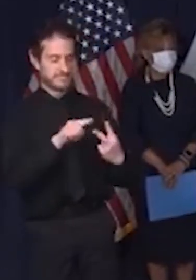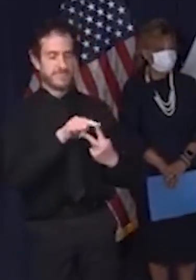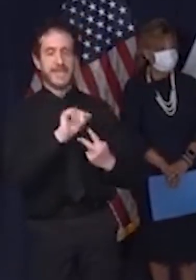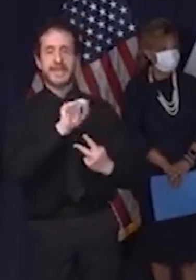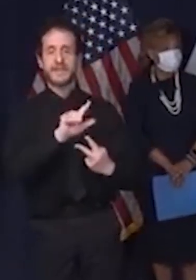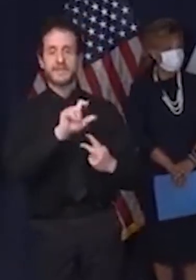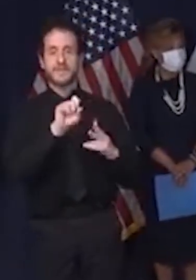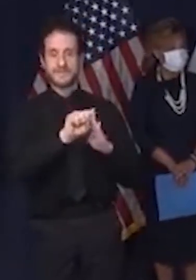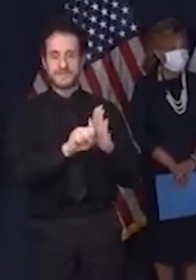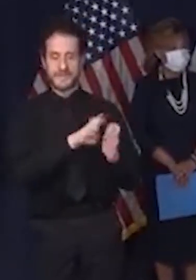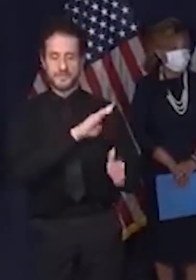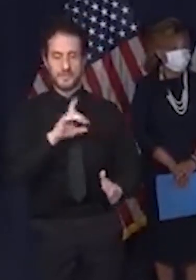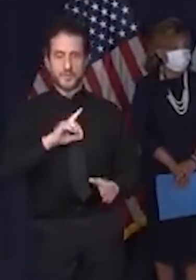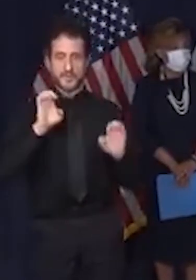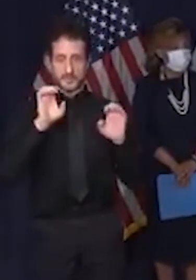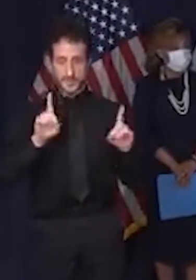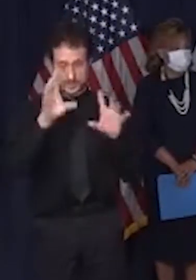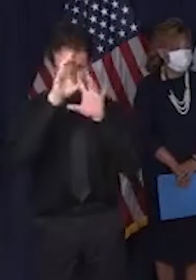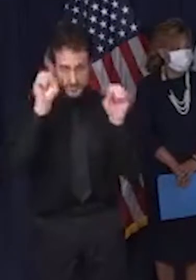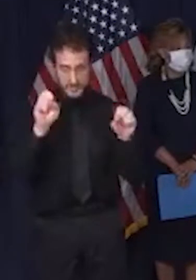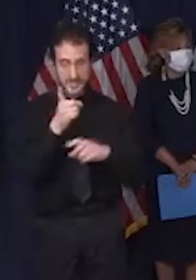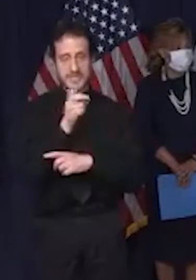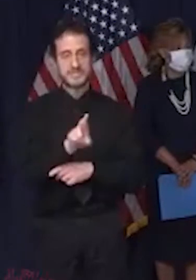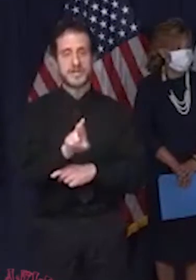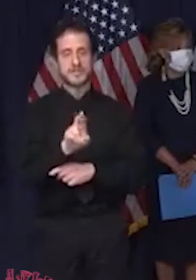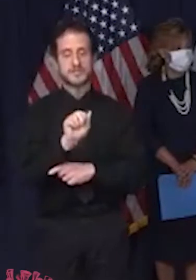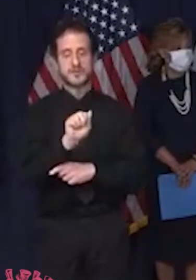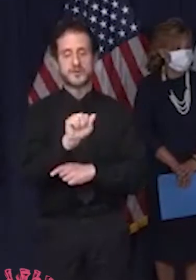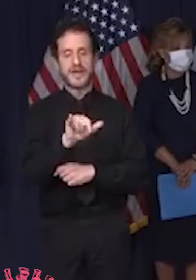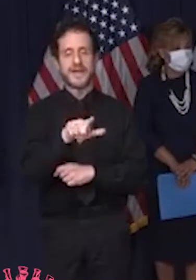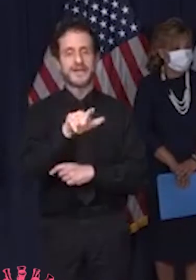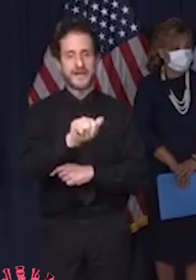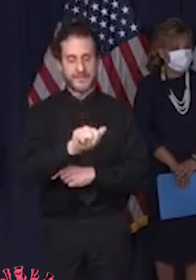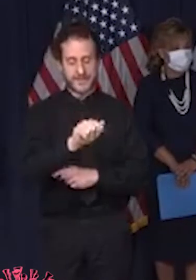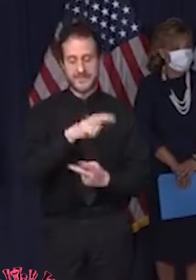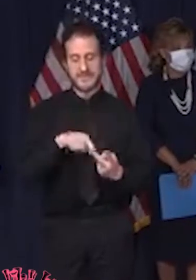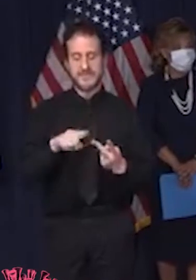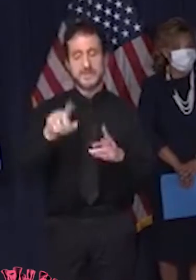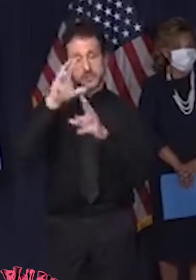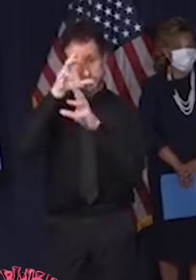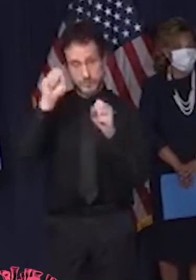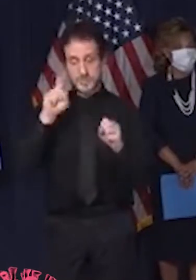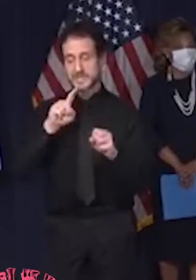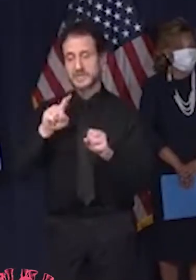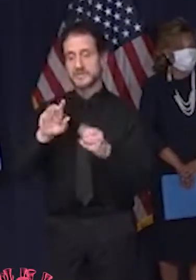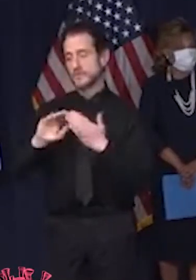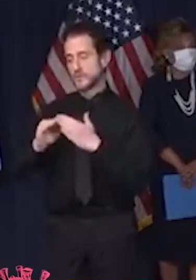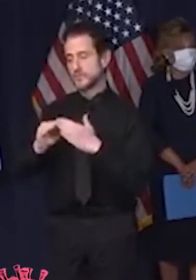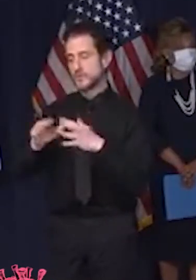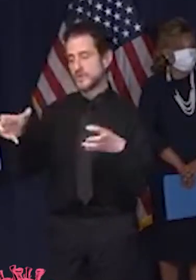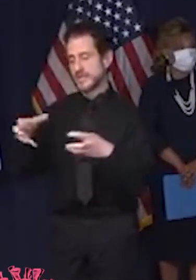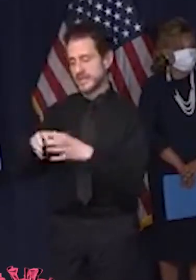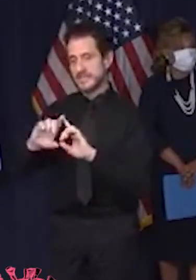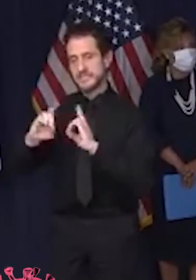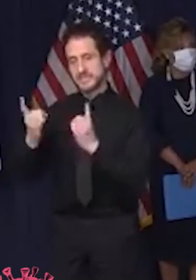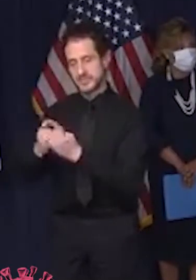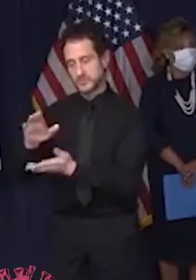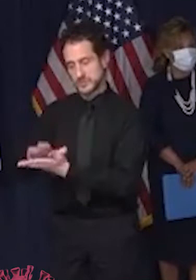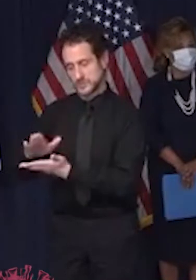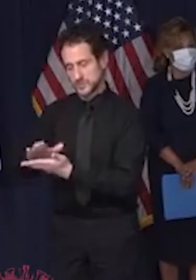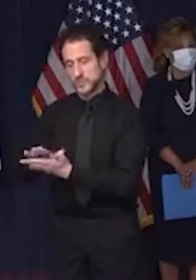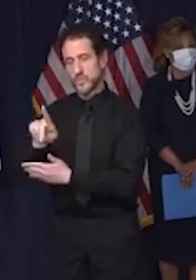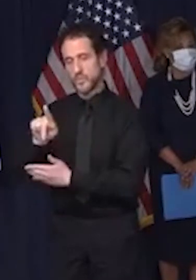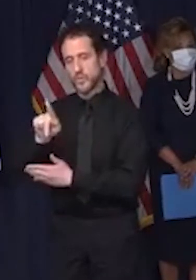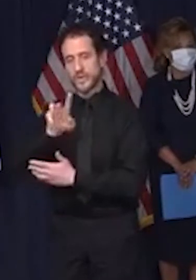of Education Superintendent, Dr. Carmen Ayala, as well as the Superintendent of Community Consolidated Schools